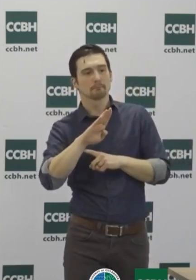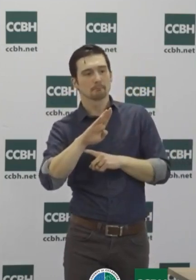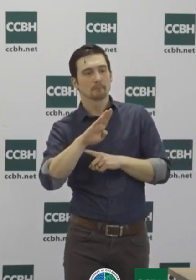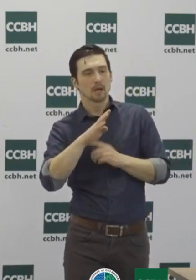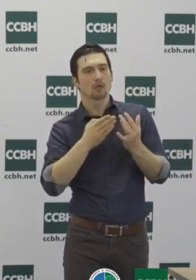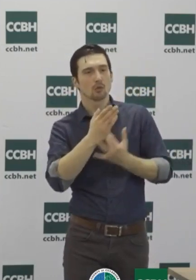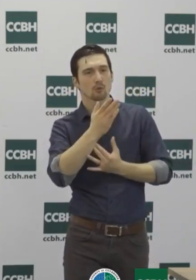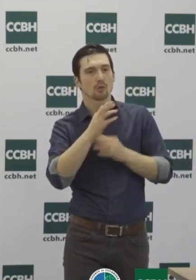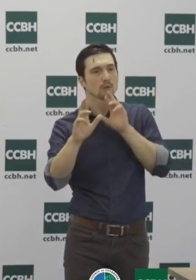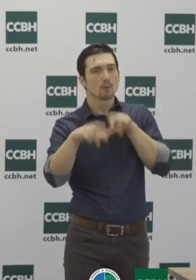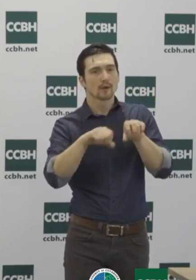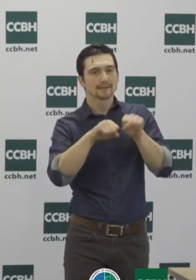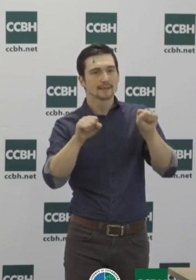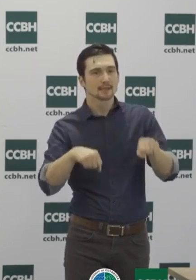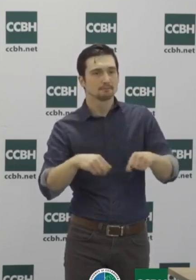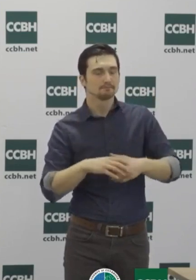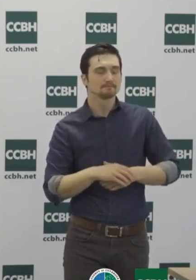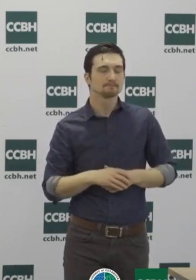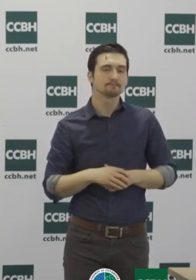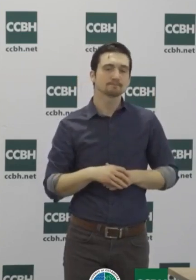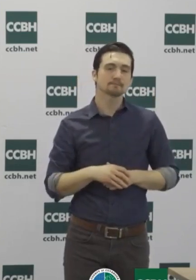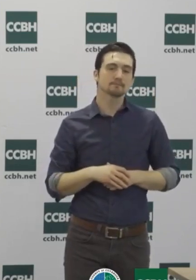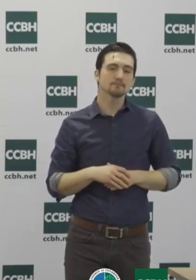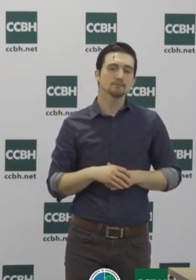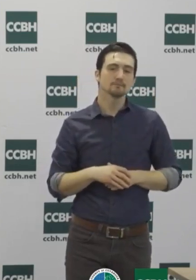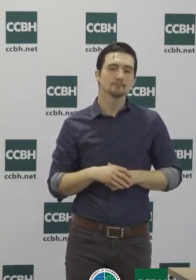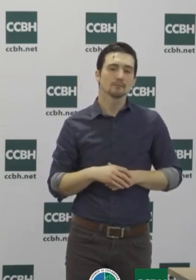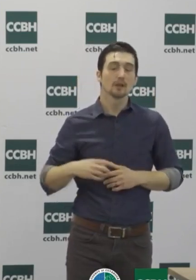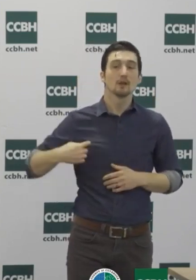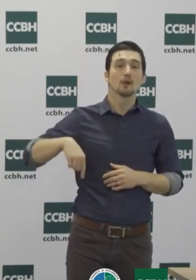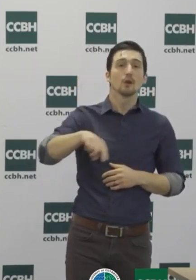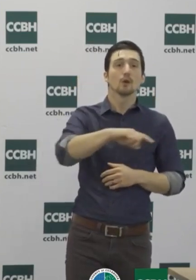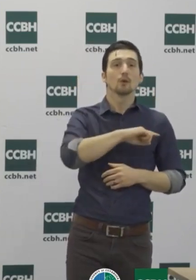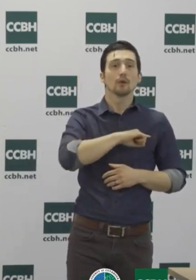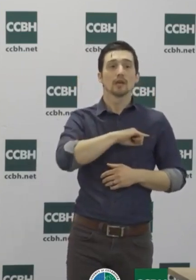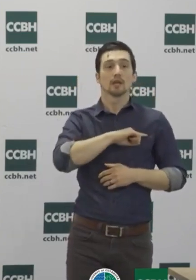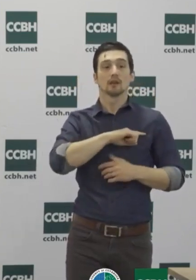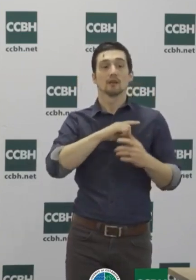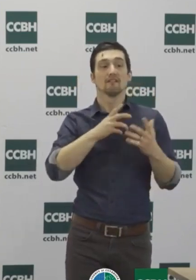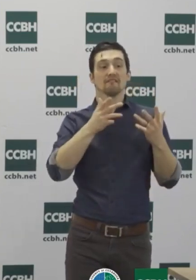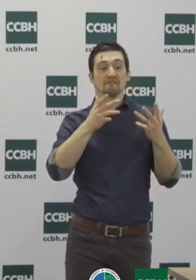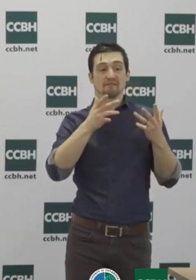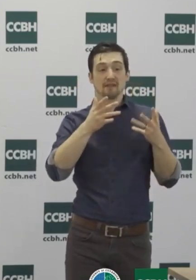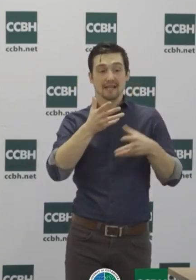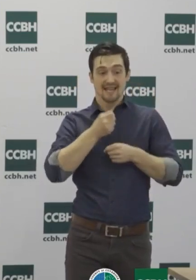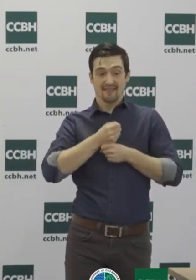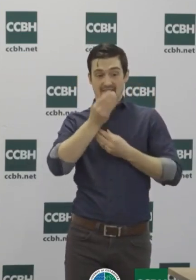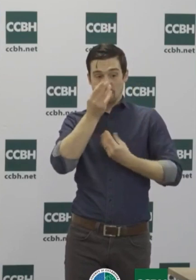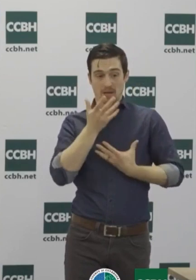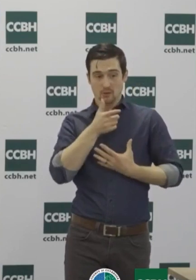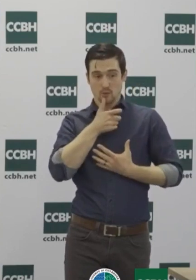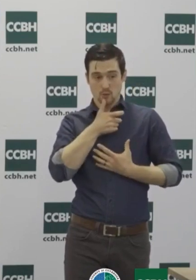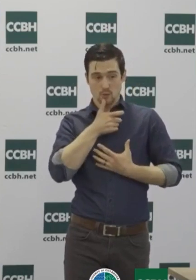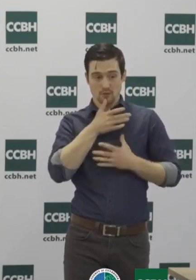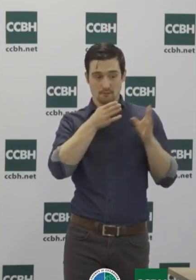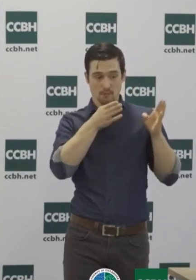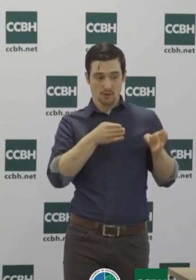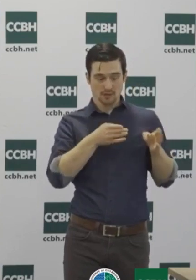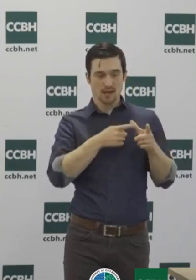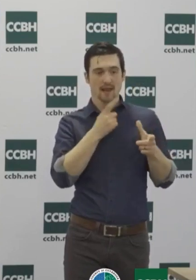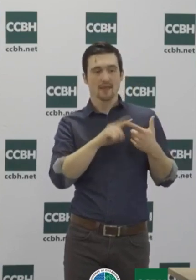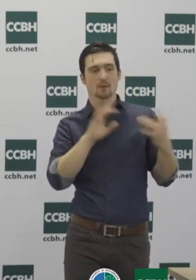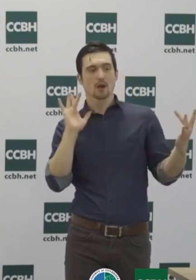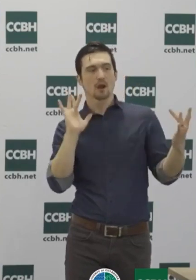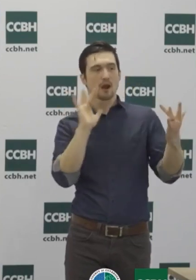System. We then attempt to contact that person and understand when did they start to